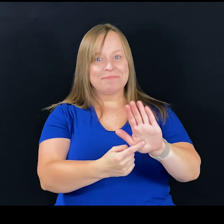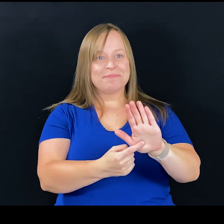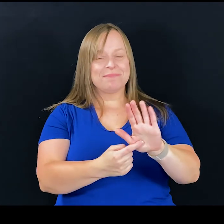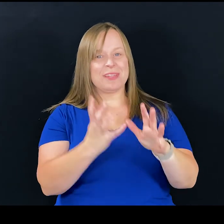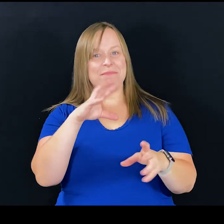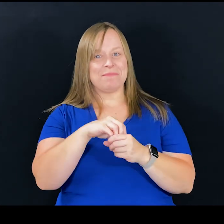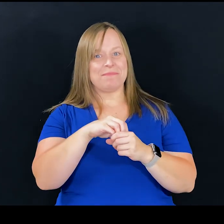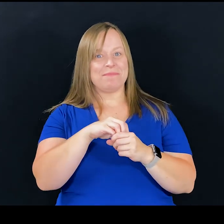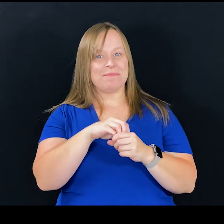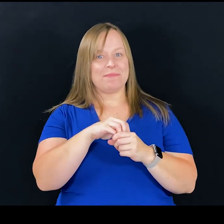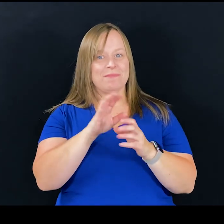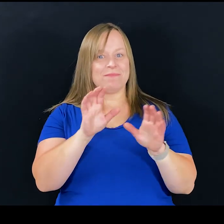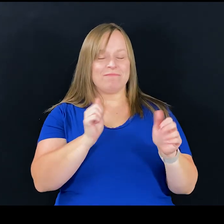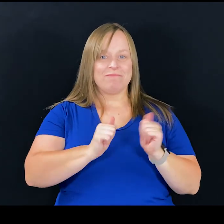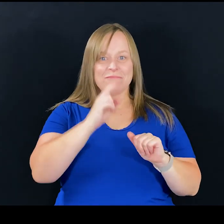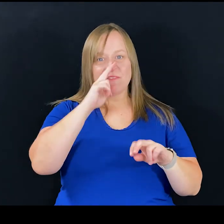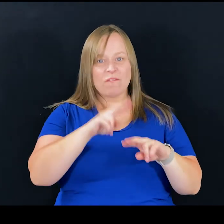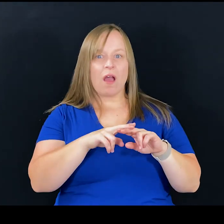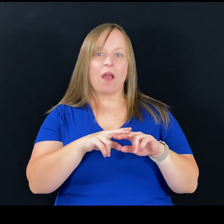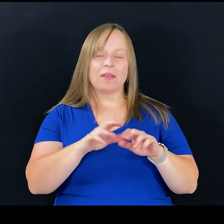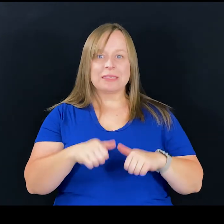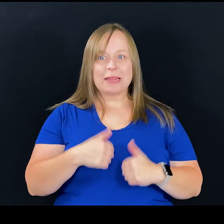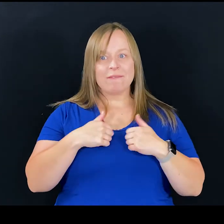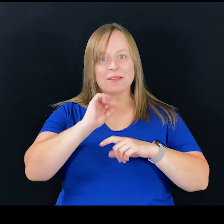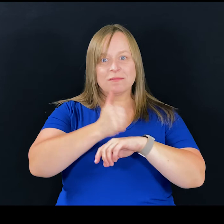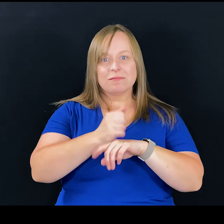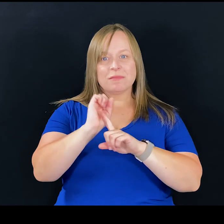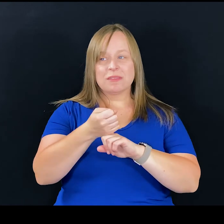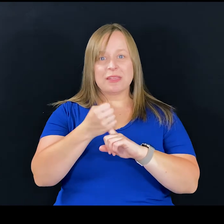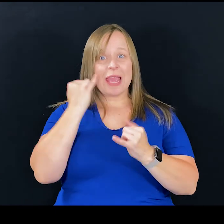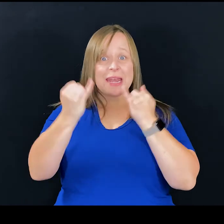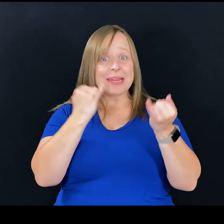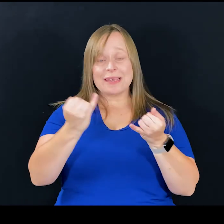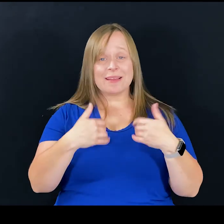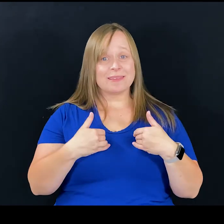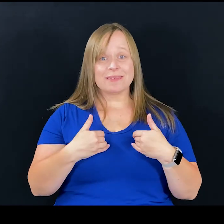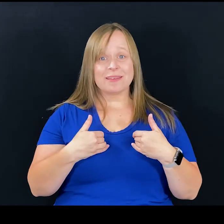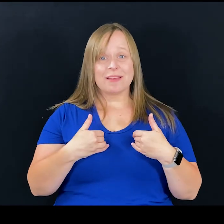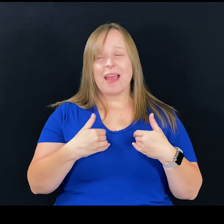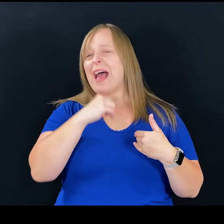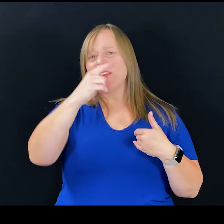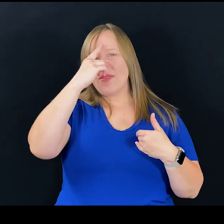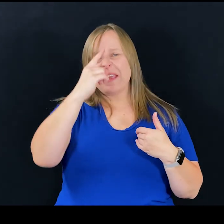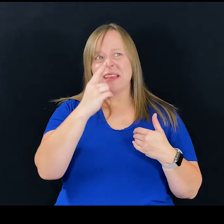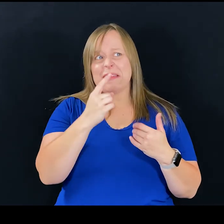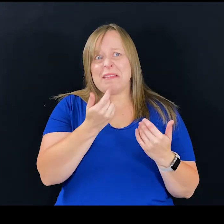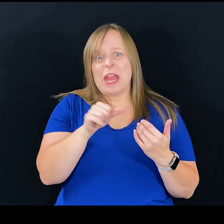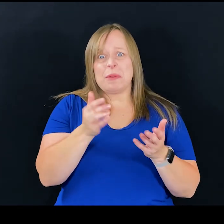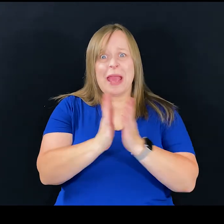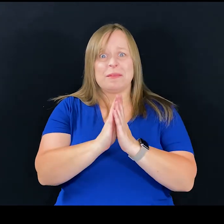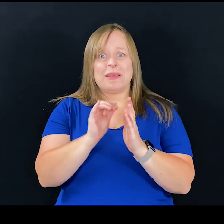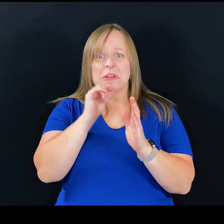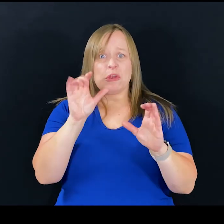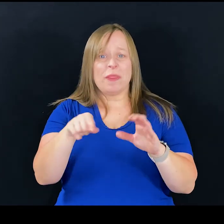he wanted in his recreation and in his living. He really had some ideas. I don't think anybody would have asked